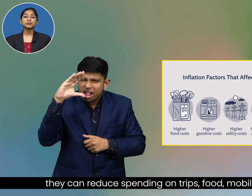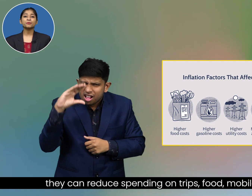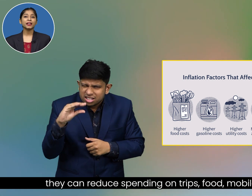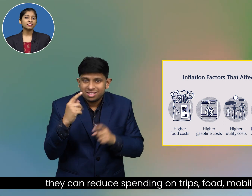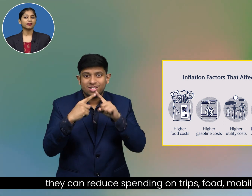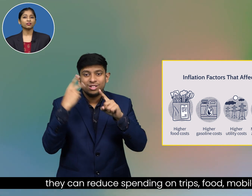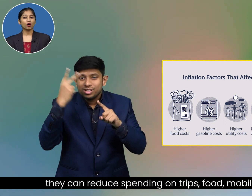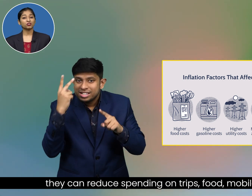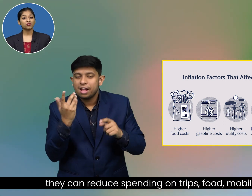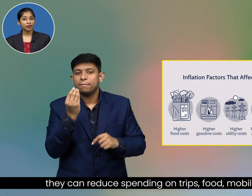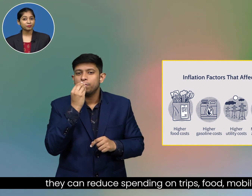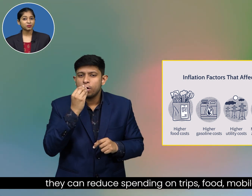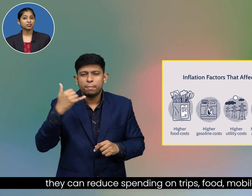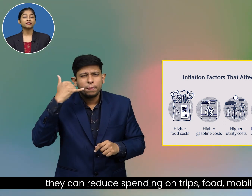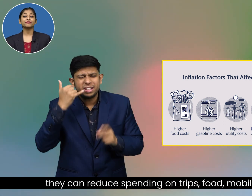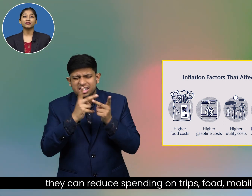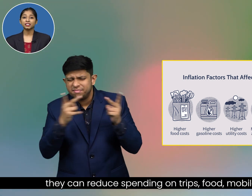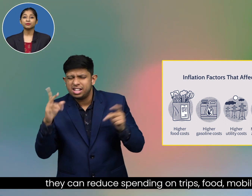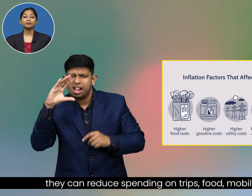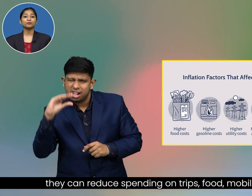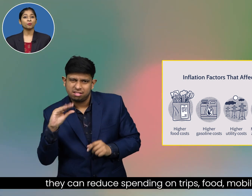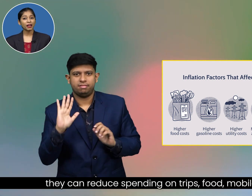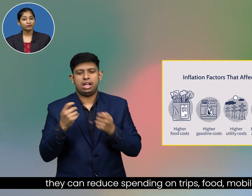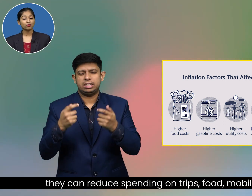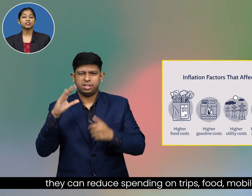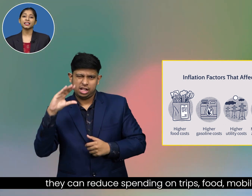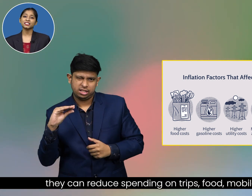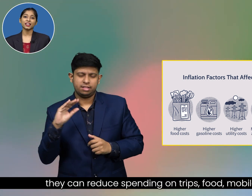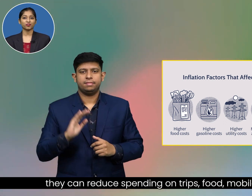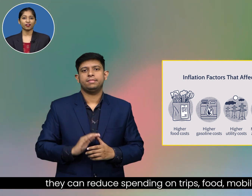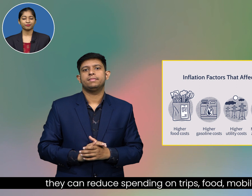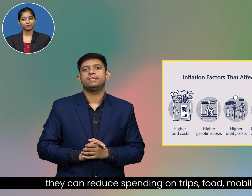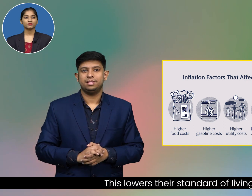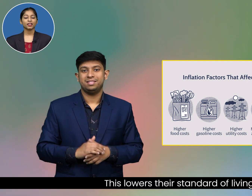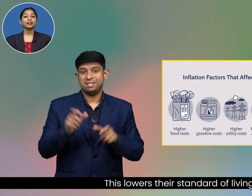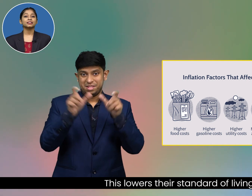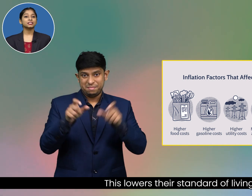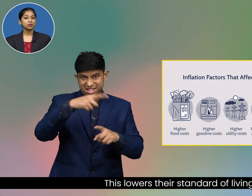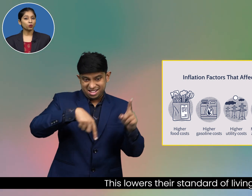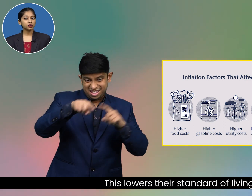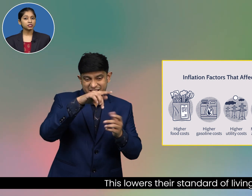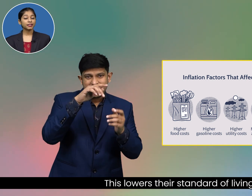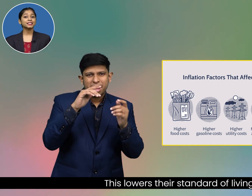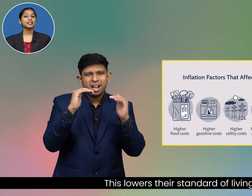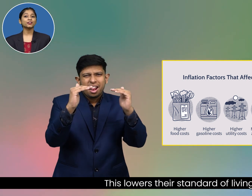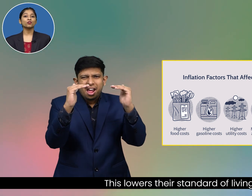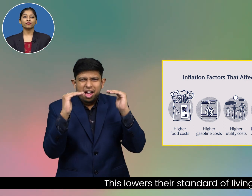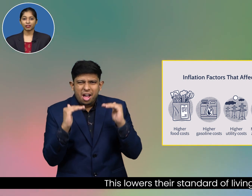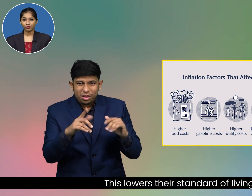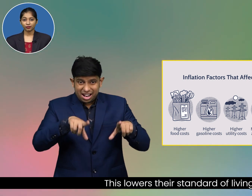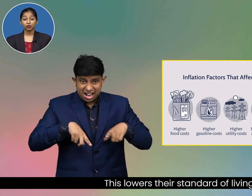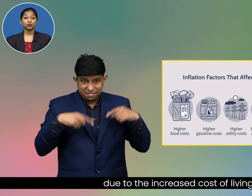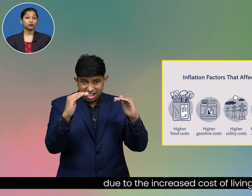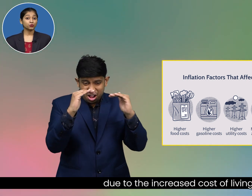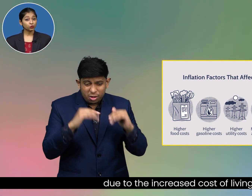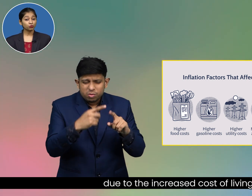reduce spending on trips, food, mobile phones, etc. This lowers their standard of